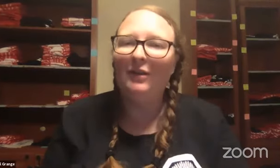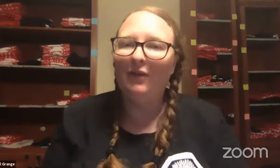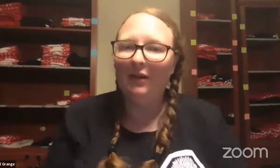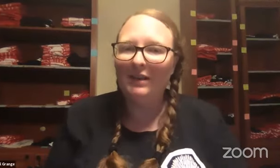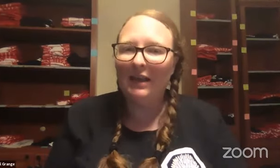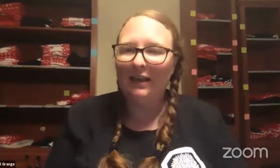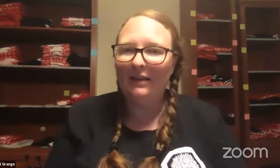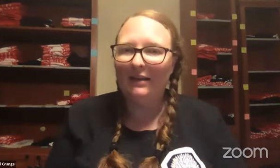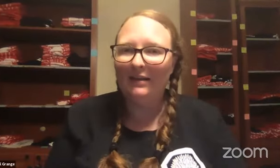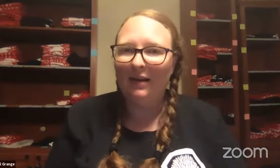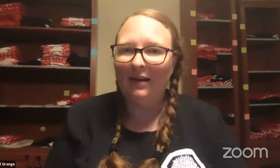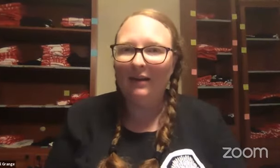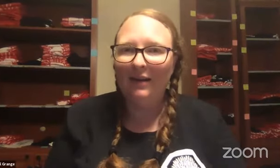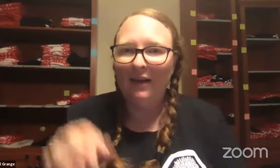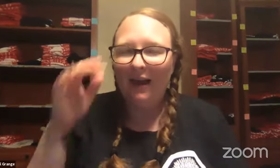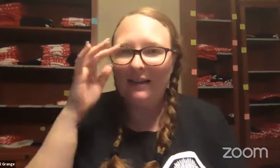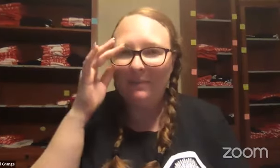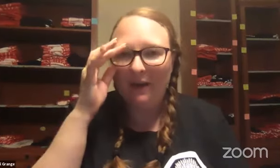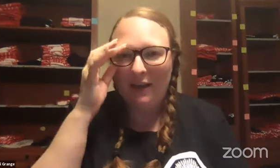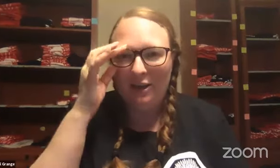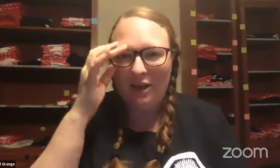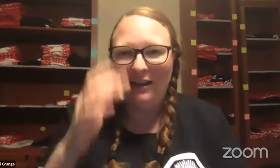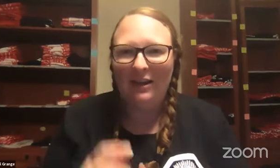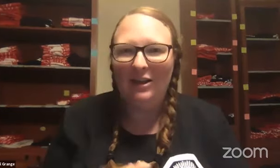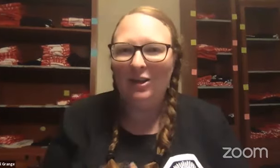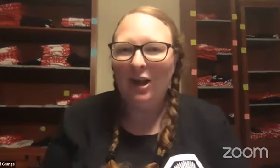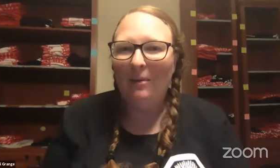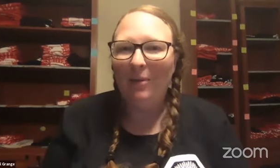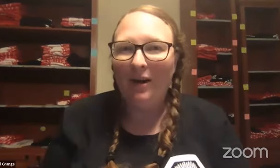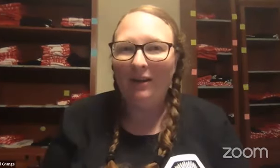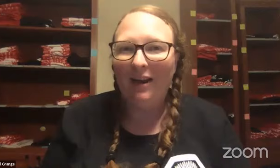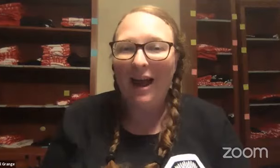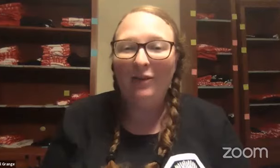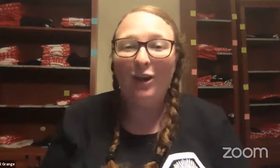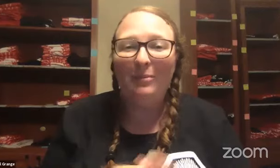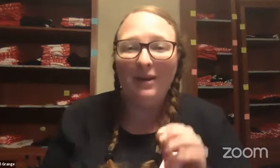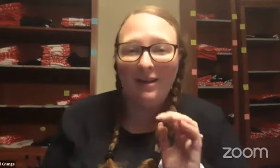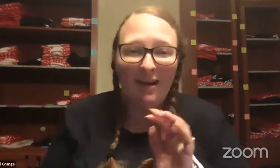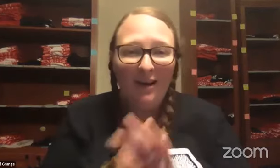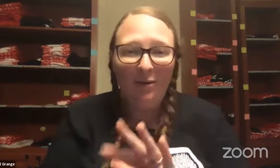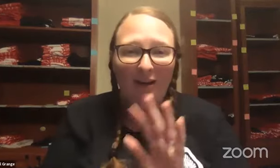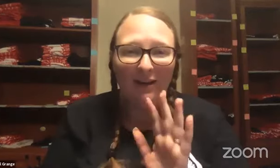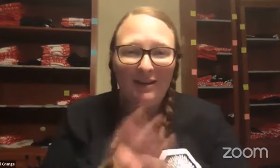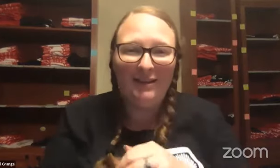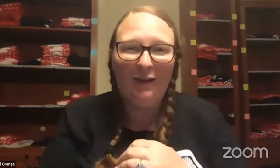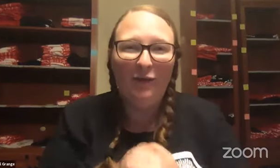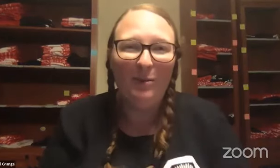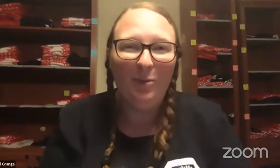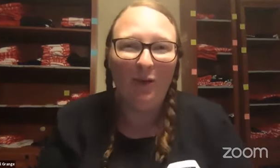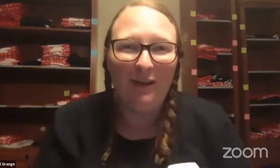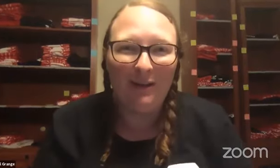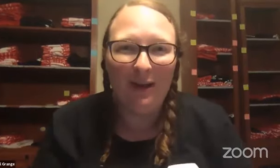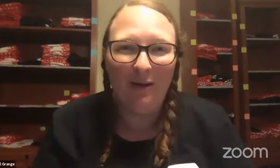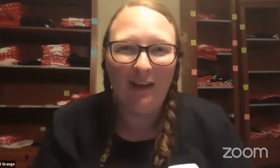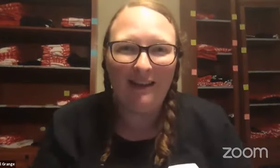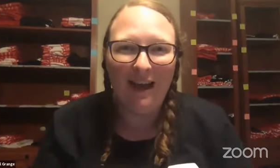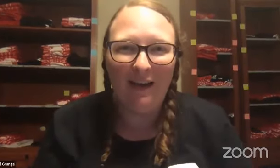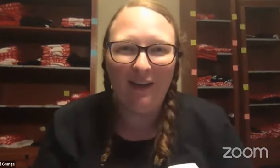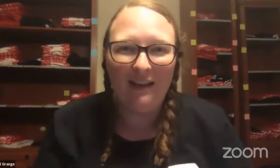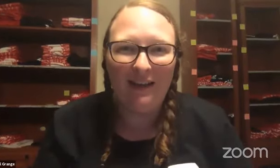already taken this ice bucket challenge, but live on Monday night, we're going to get to see a few more. So that's kind of exciting.